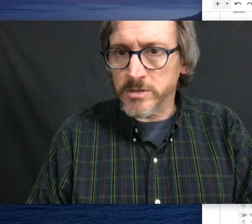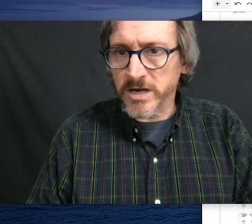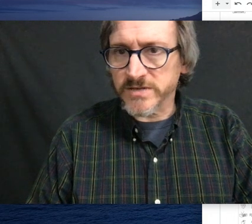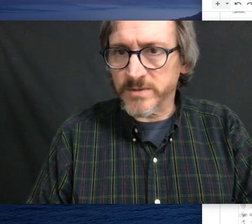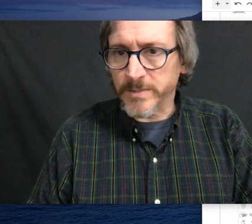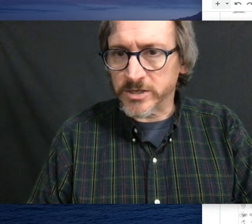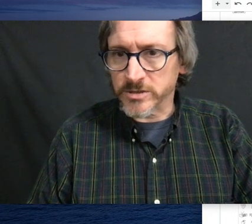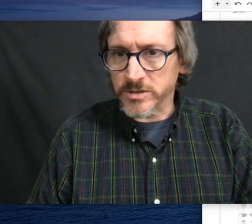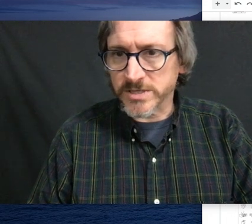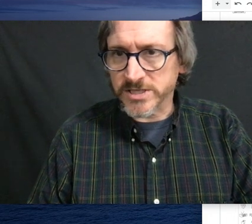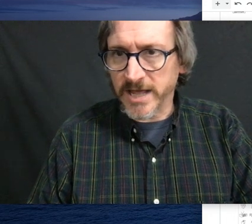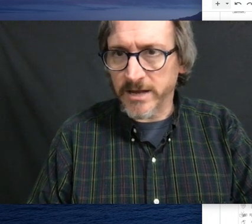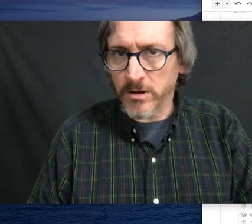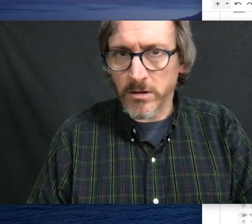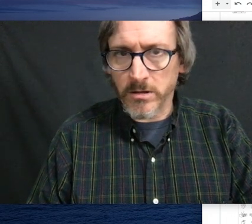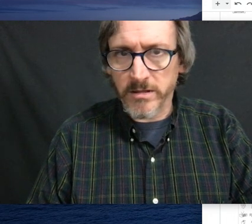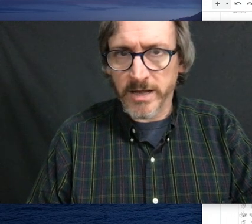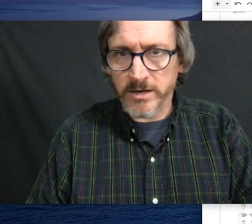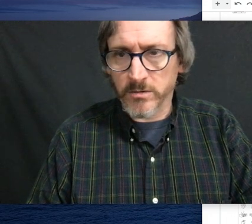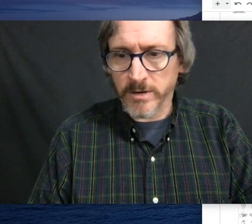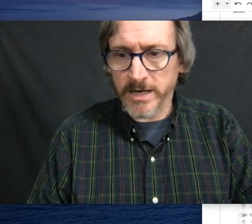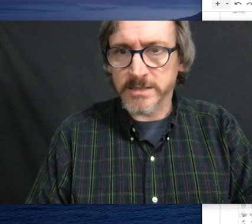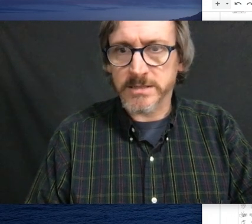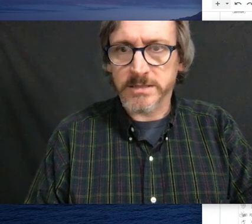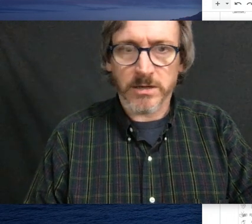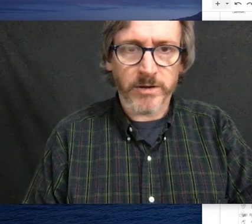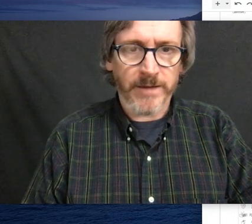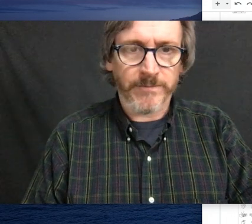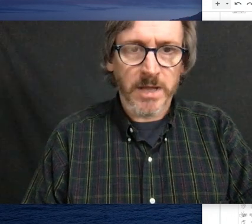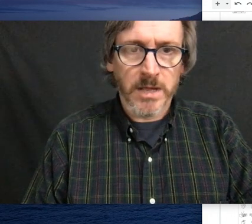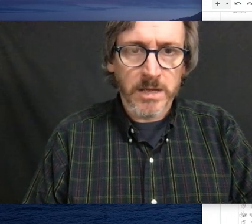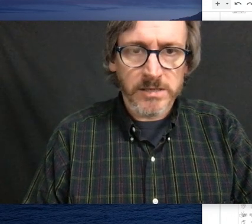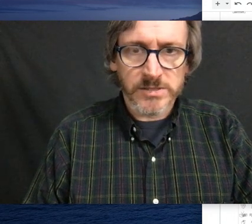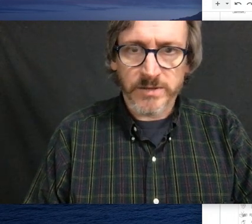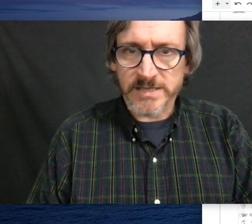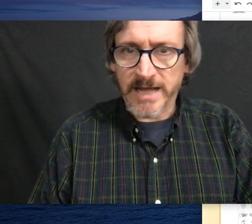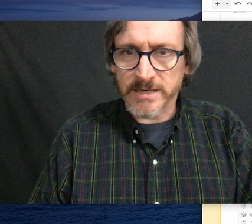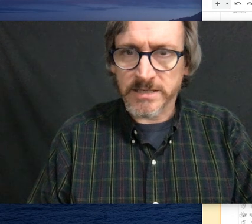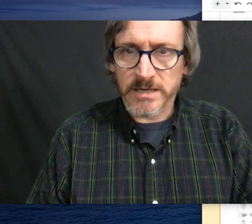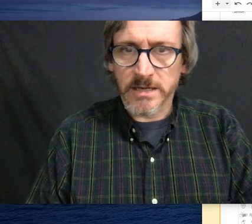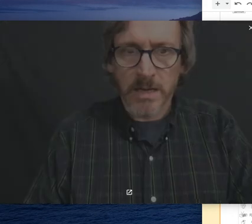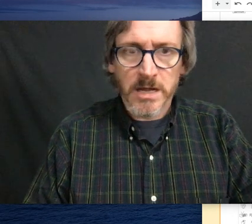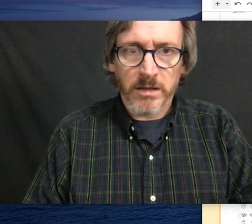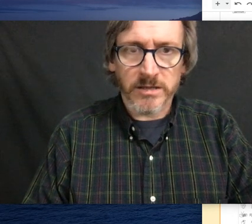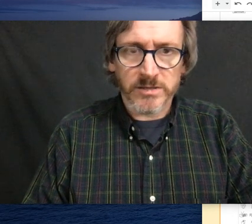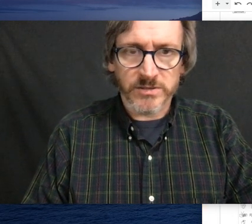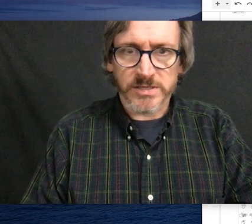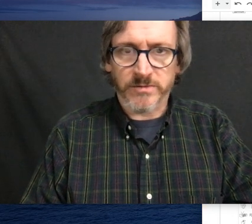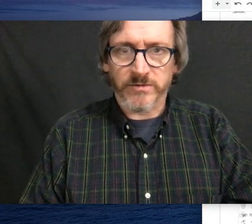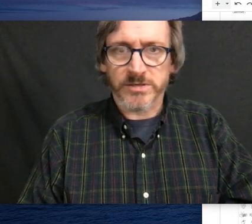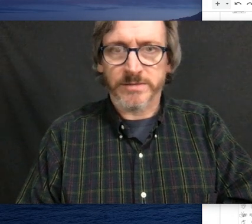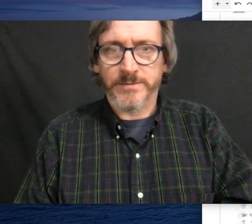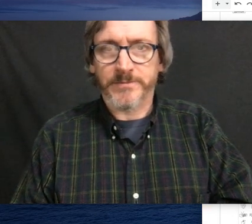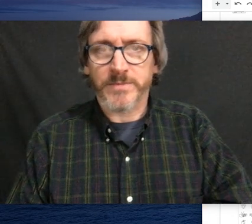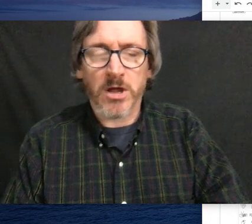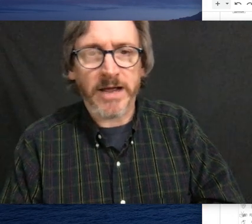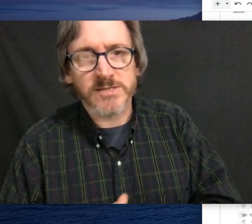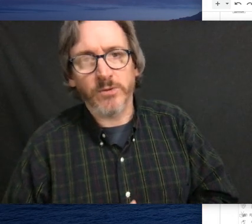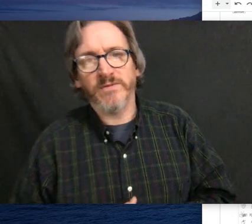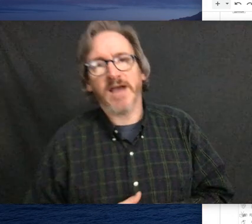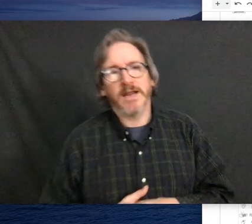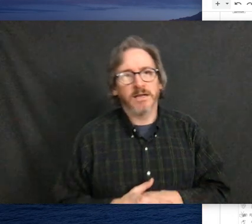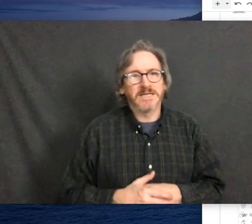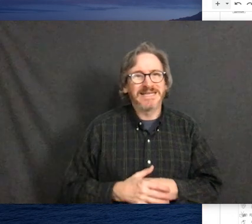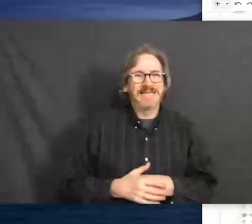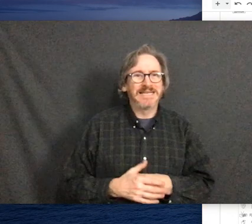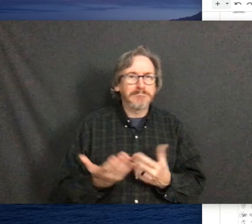The drawings from the picture don't scan all that great. Okay, so that's that. Let's do this one first. Okay, so